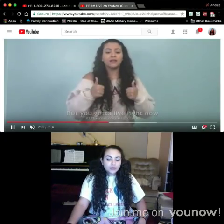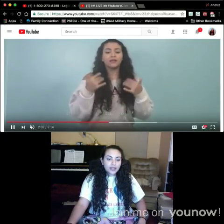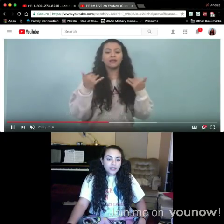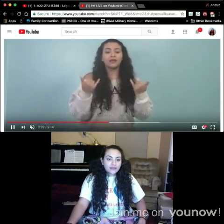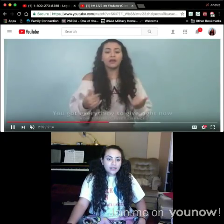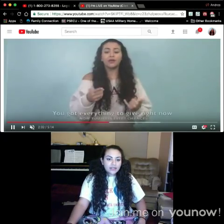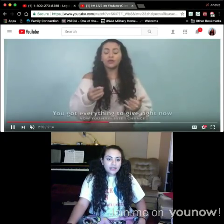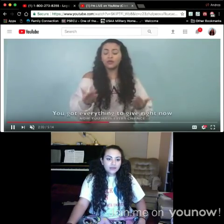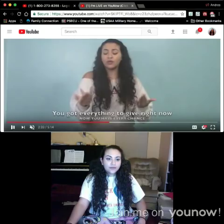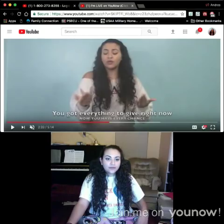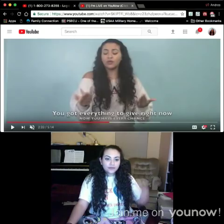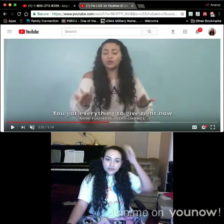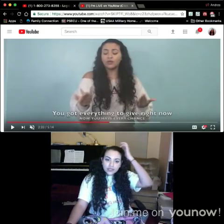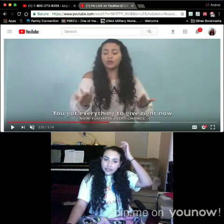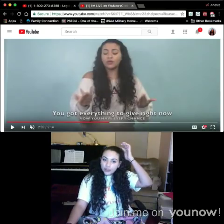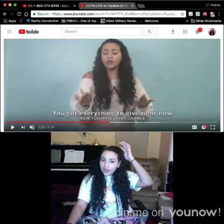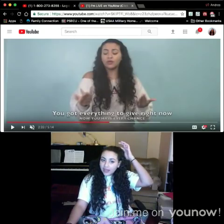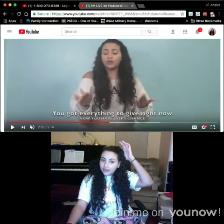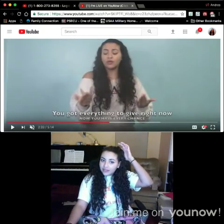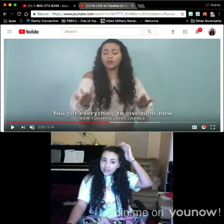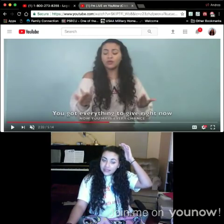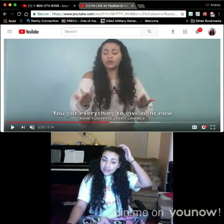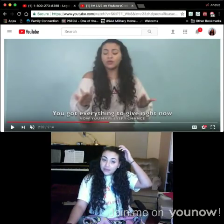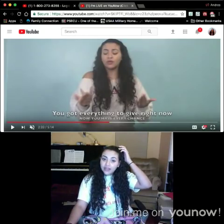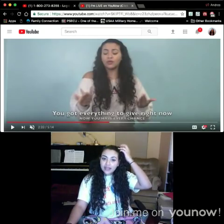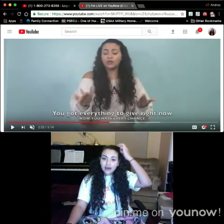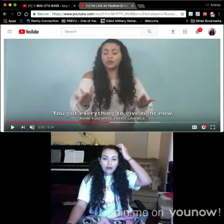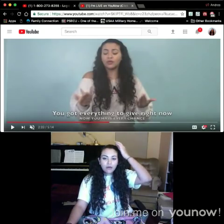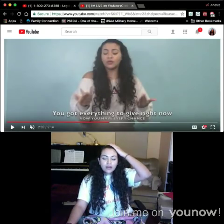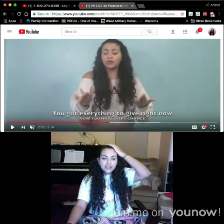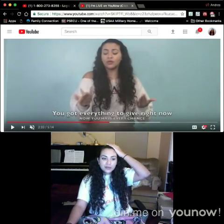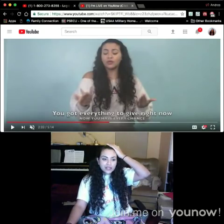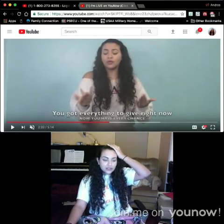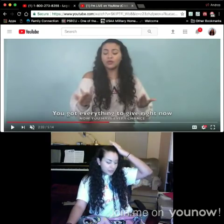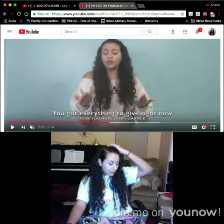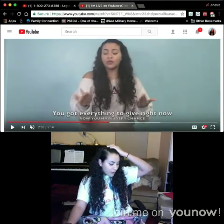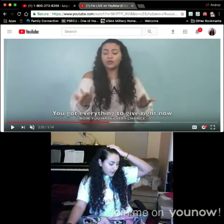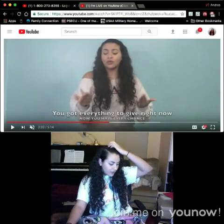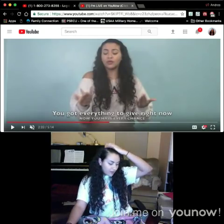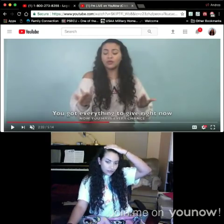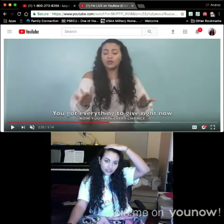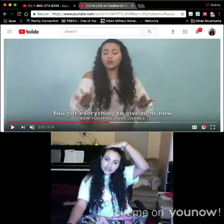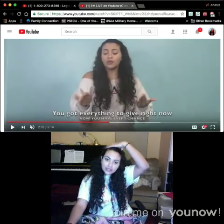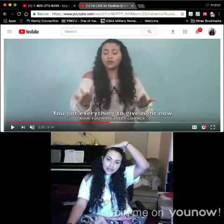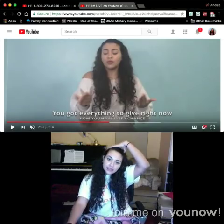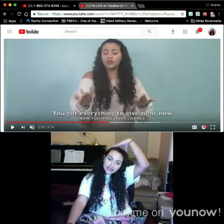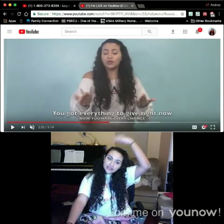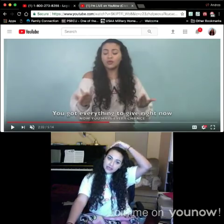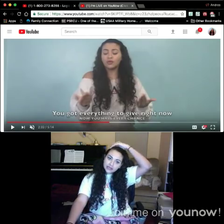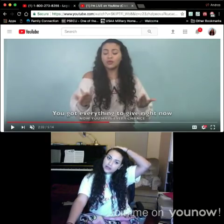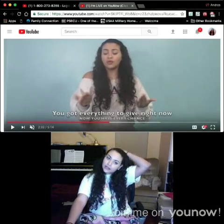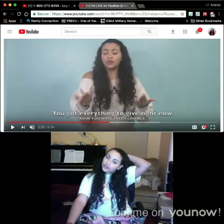But you gotta live right now. You got everything to give right now. For this one, it took me a little while to think of how to translate this.